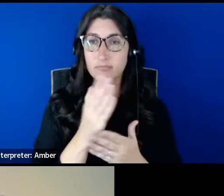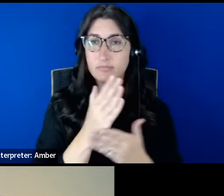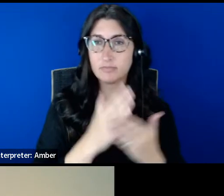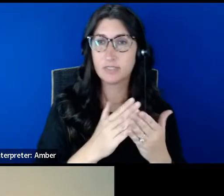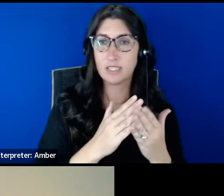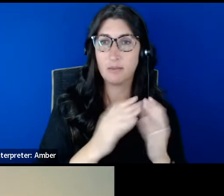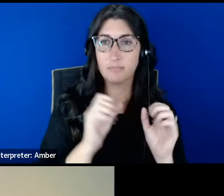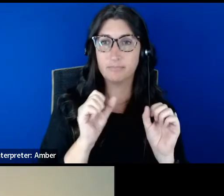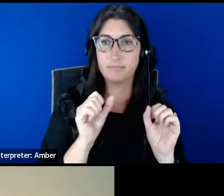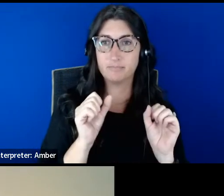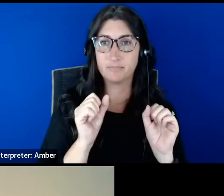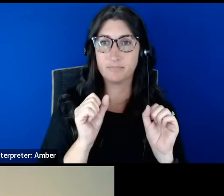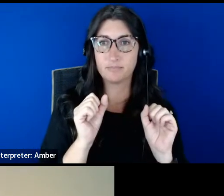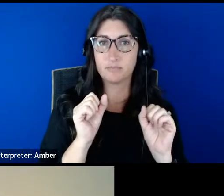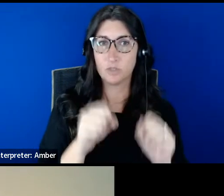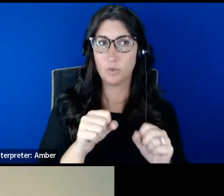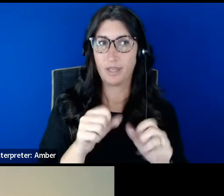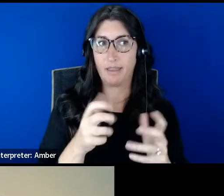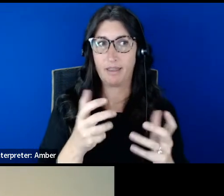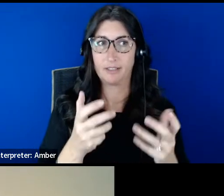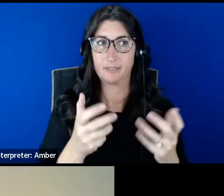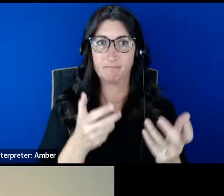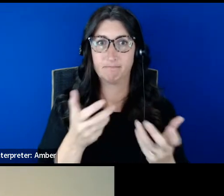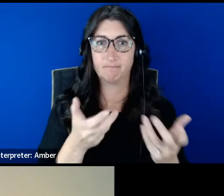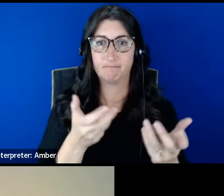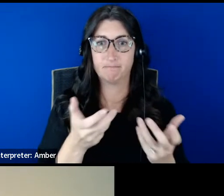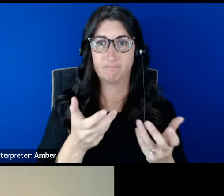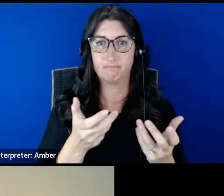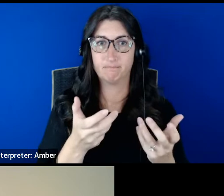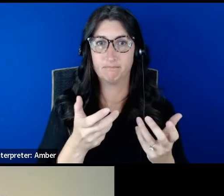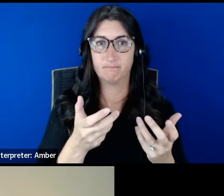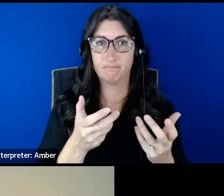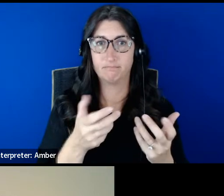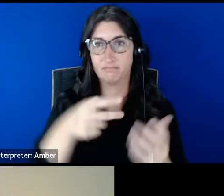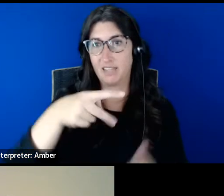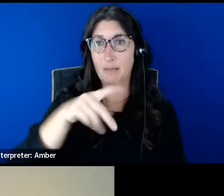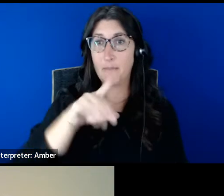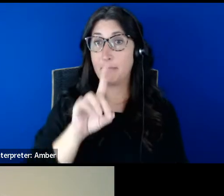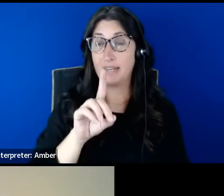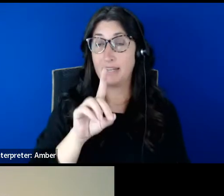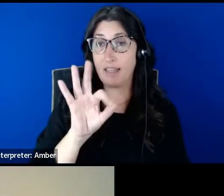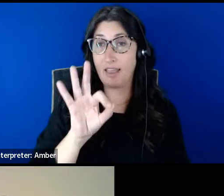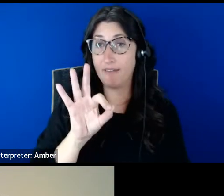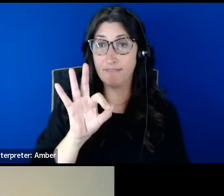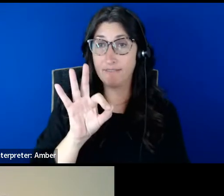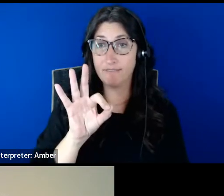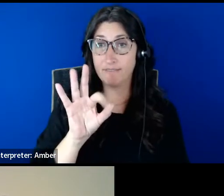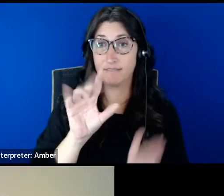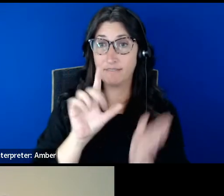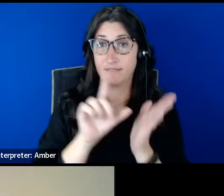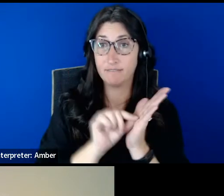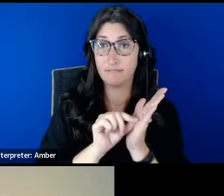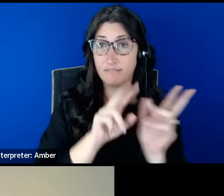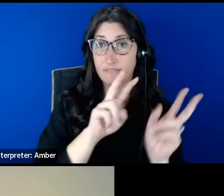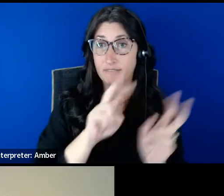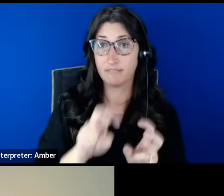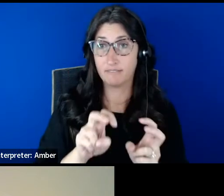can get a PDF version of it and so